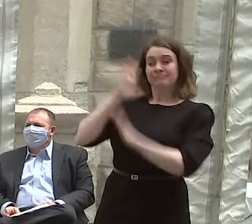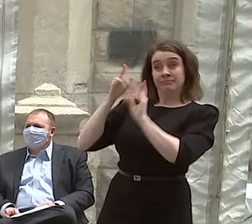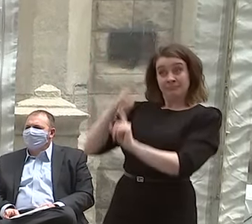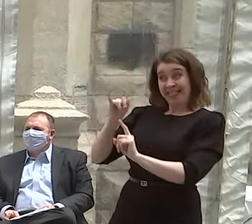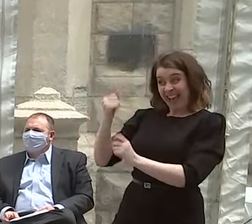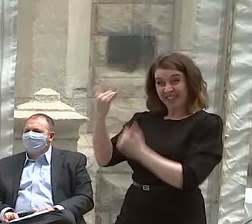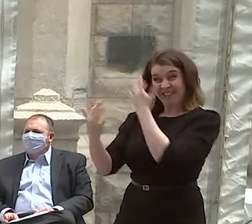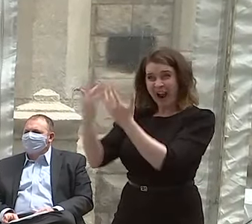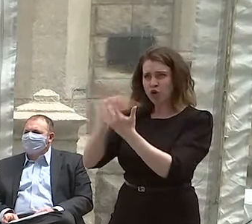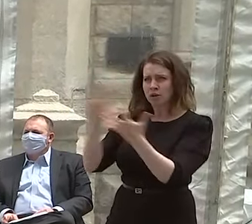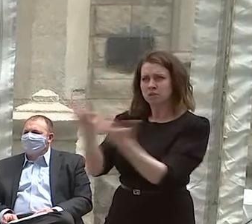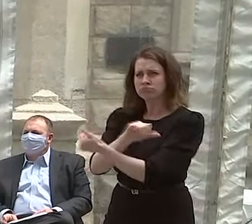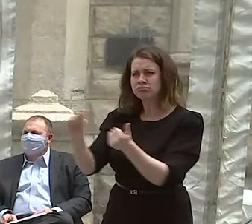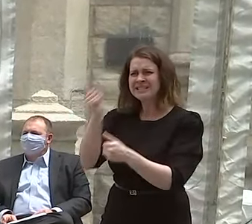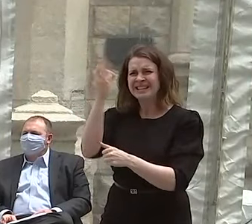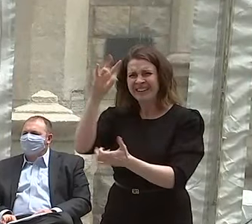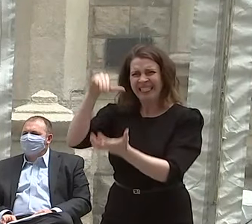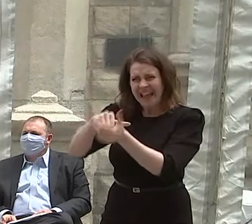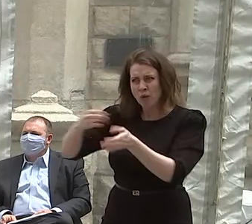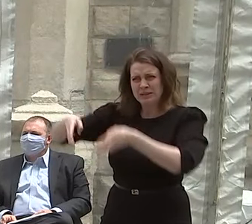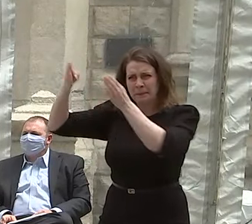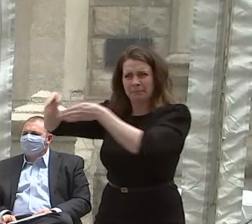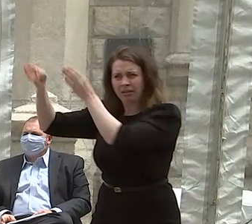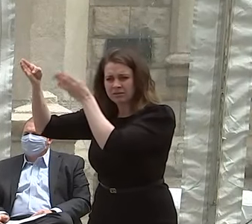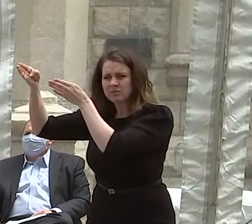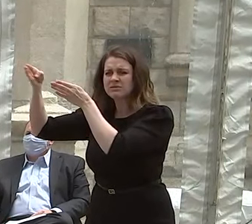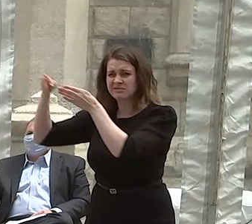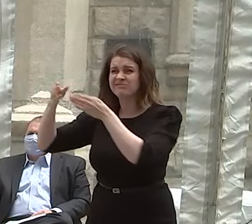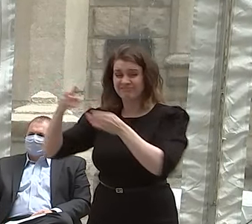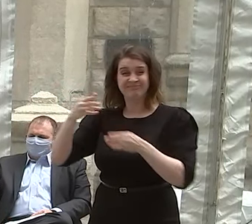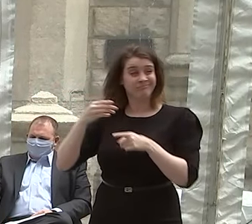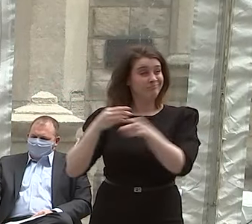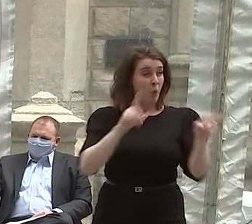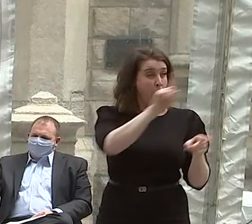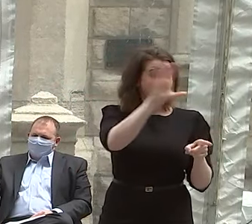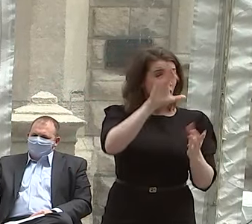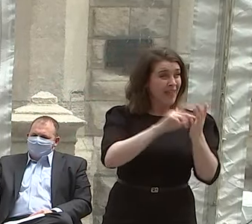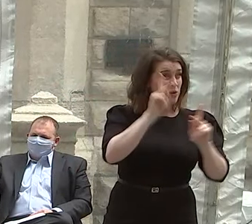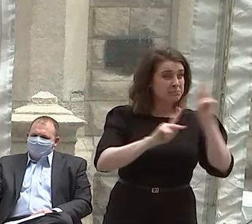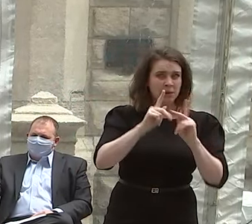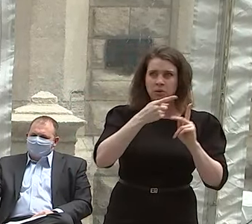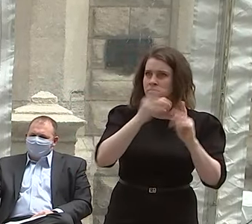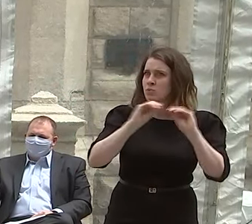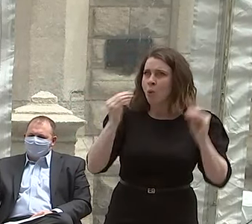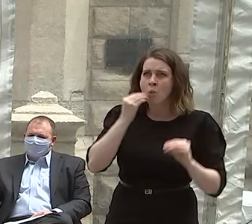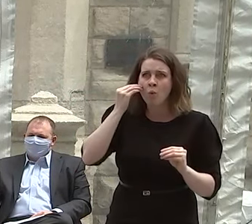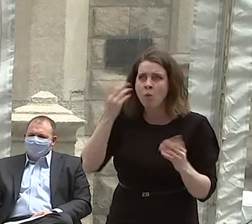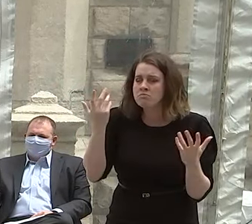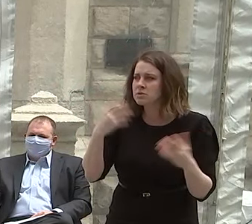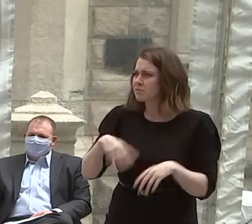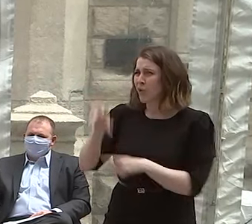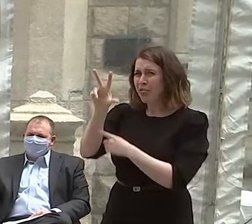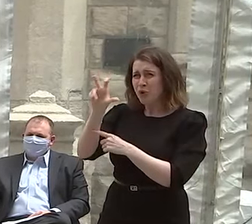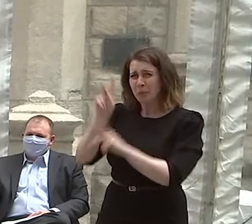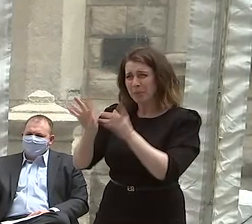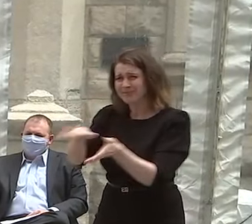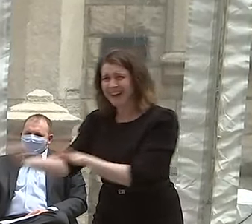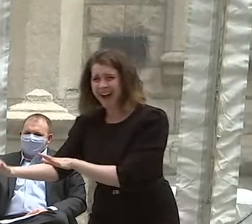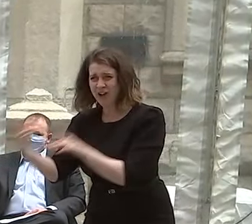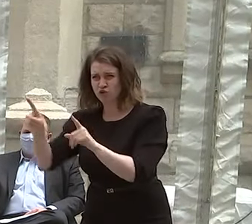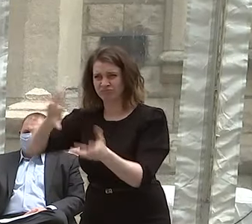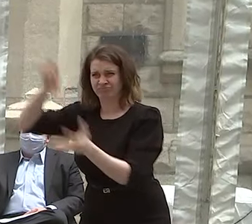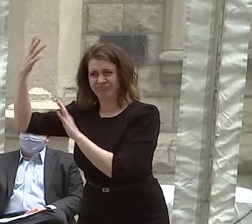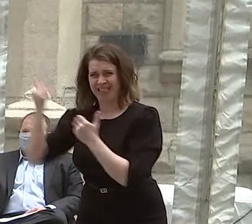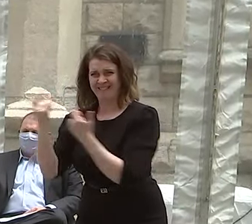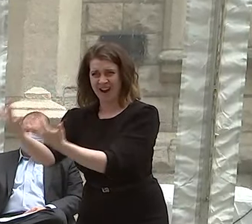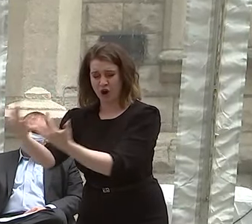over 17,000 buildings, leaving nearly 100,000 people homeless and at least 300 people dead.